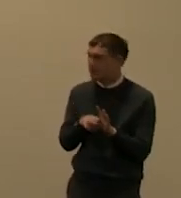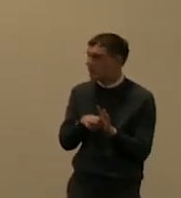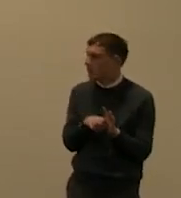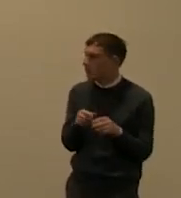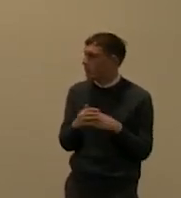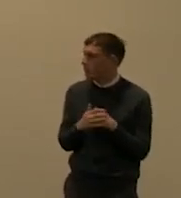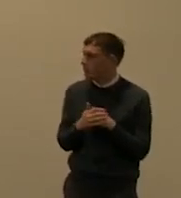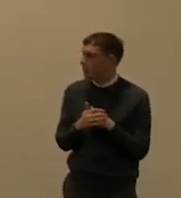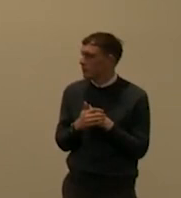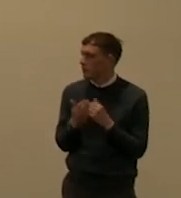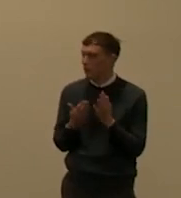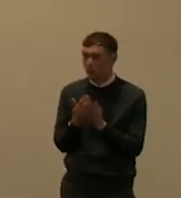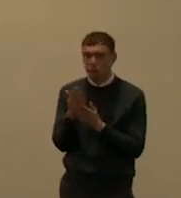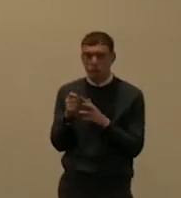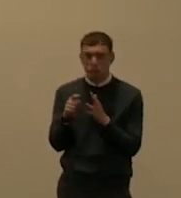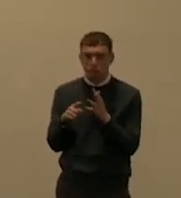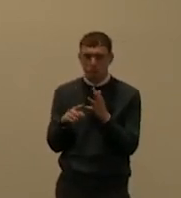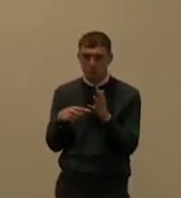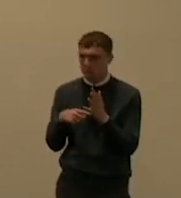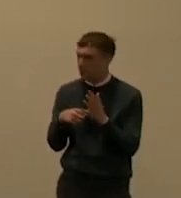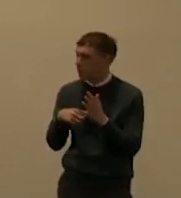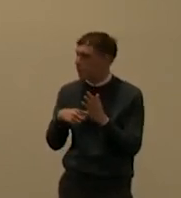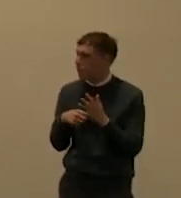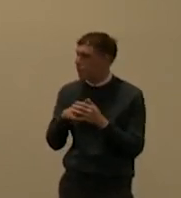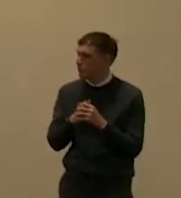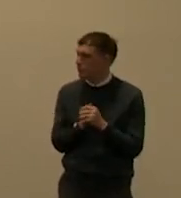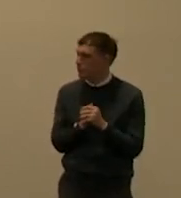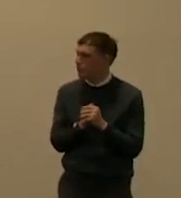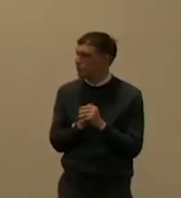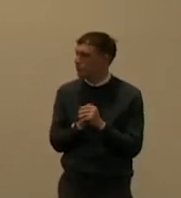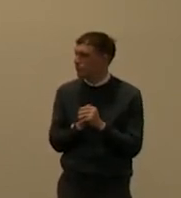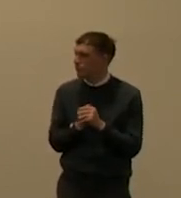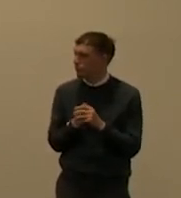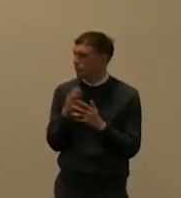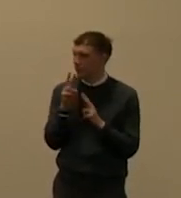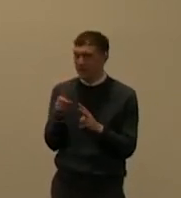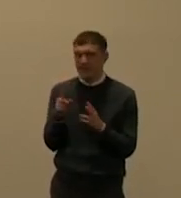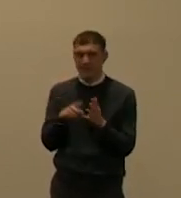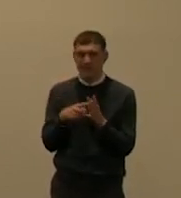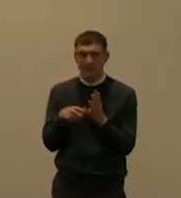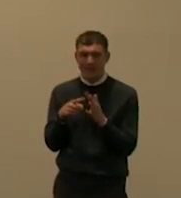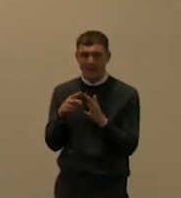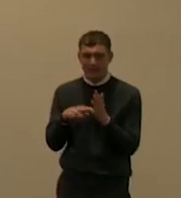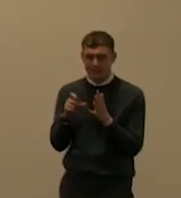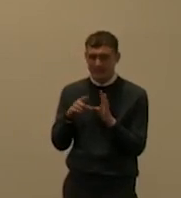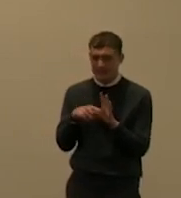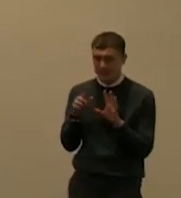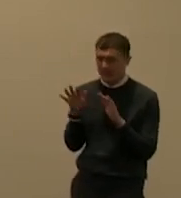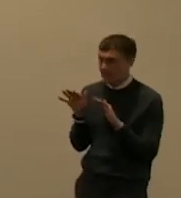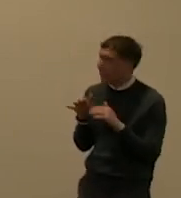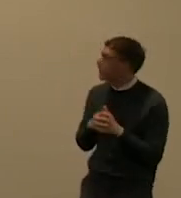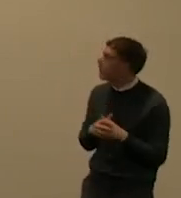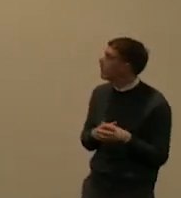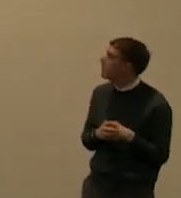we test the throughput, because we have the latency here in place.